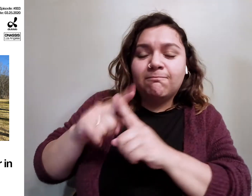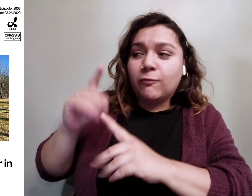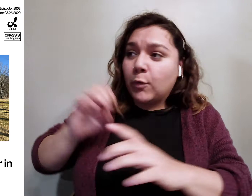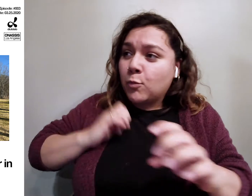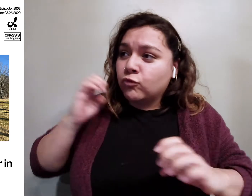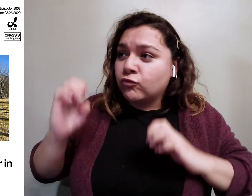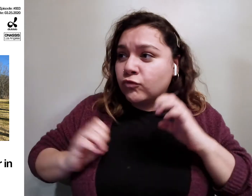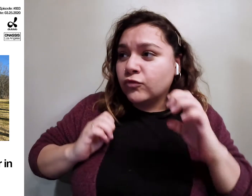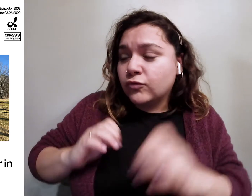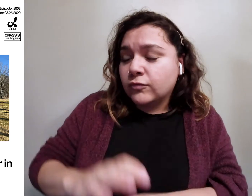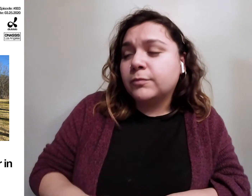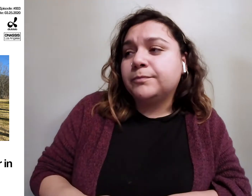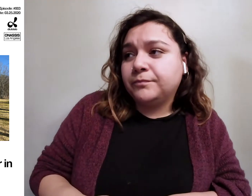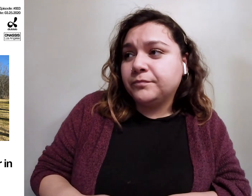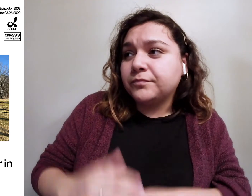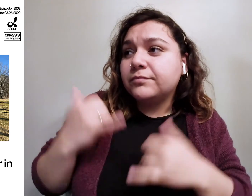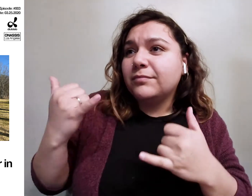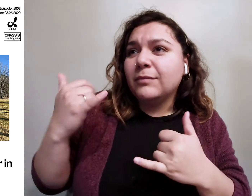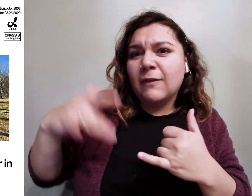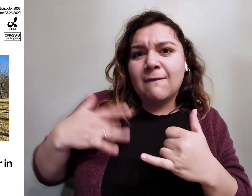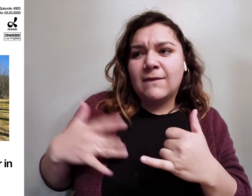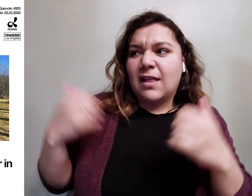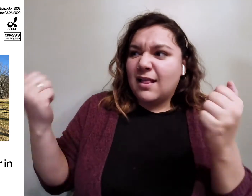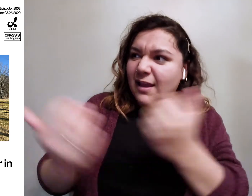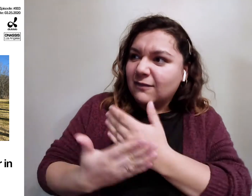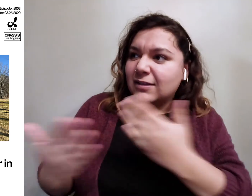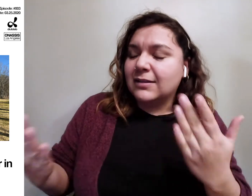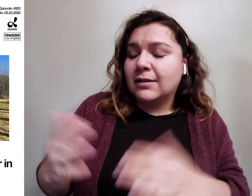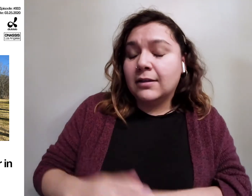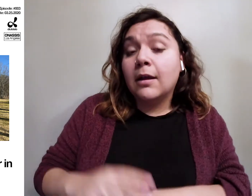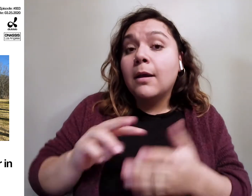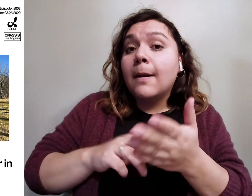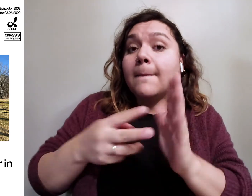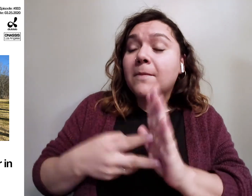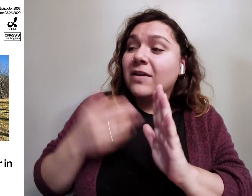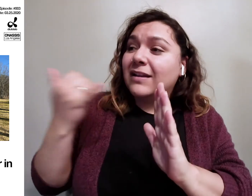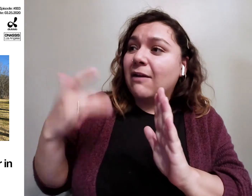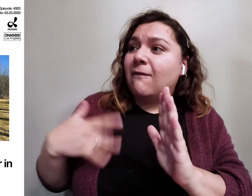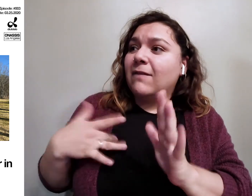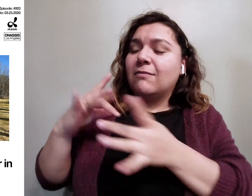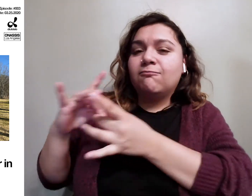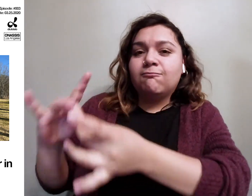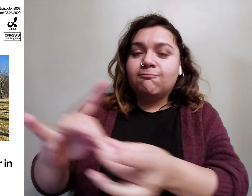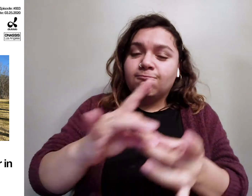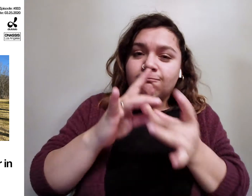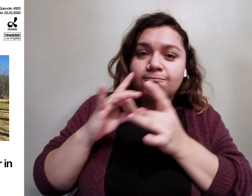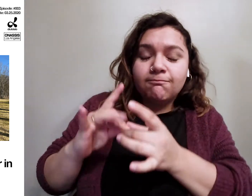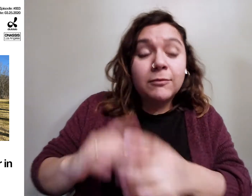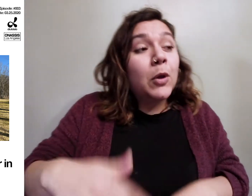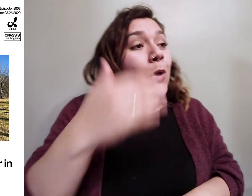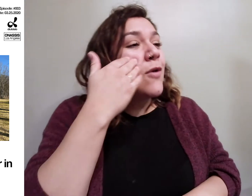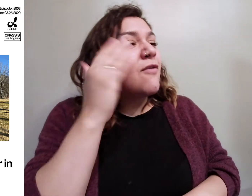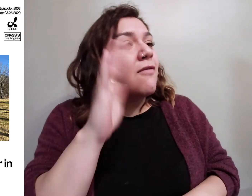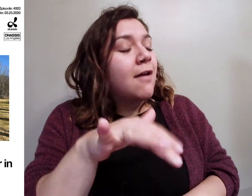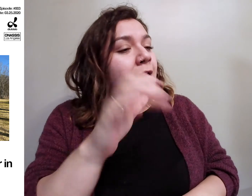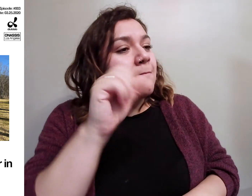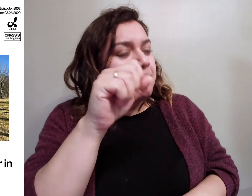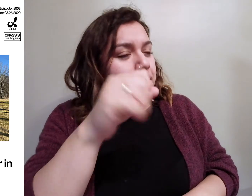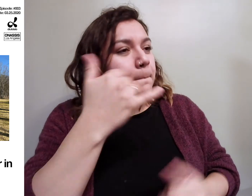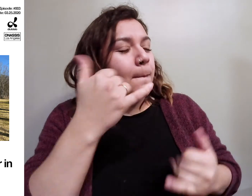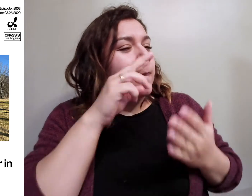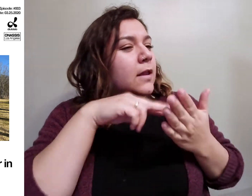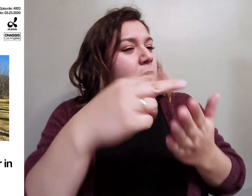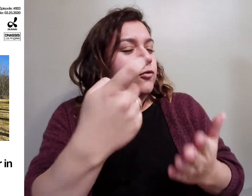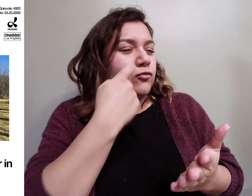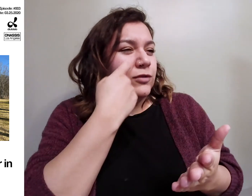emotions that we're all everything. So it's a uniting kind of force. You know, I